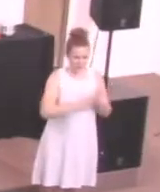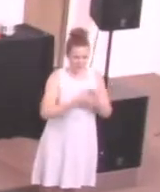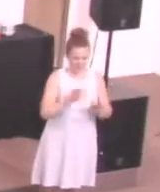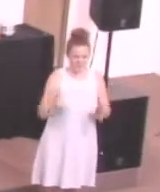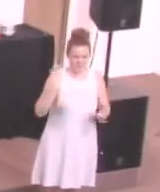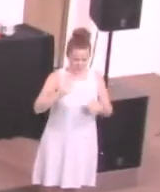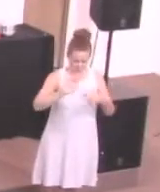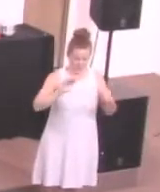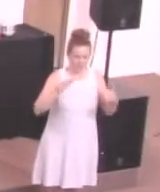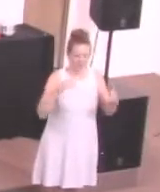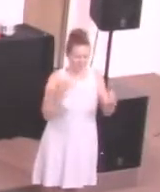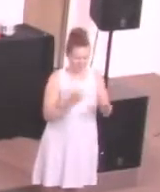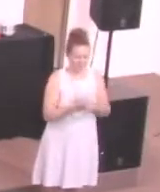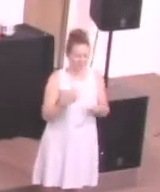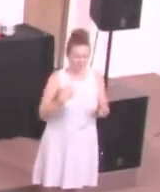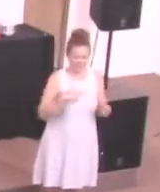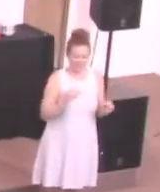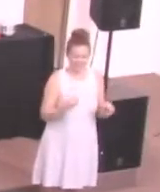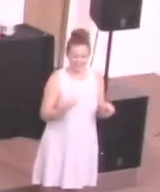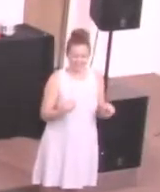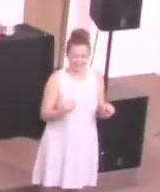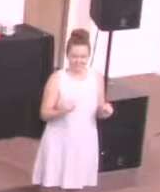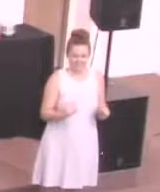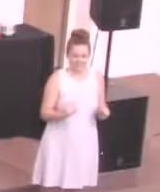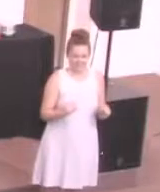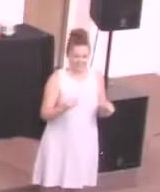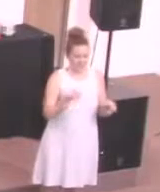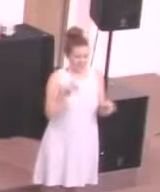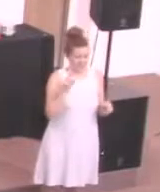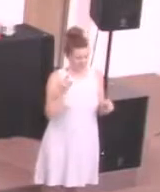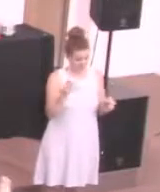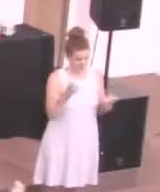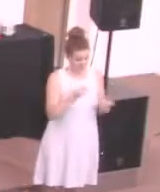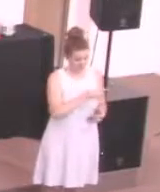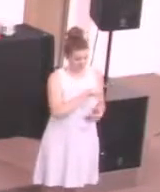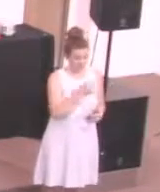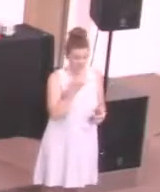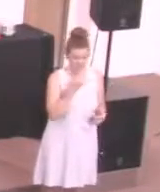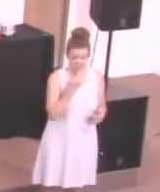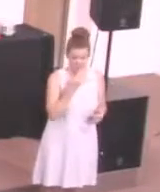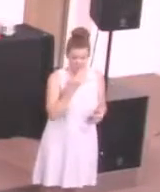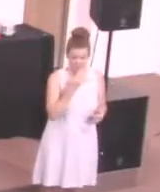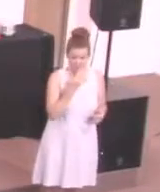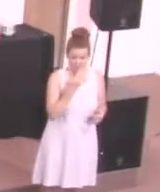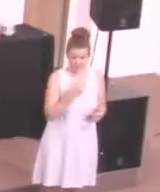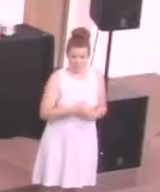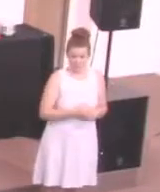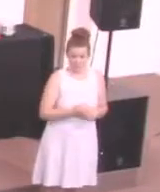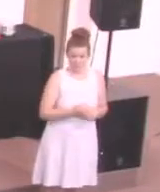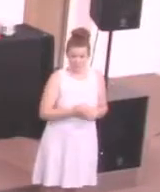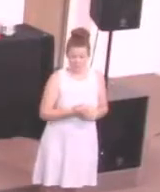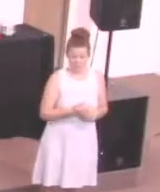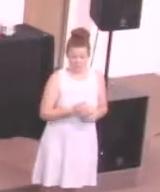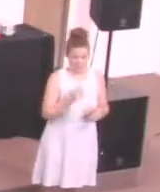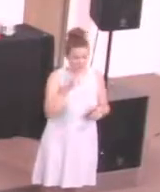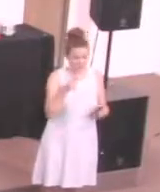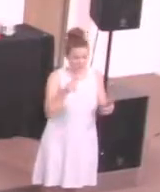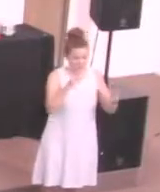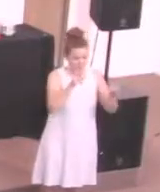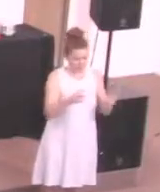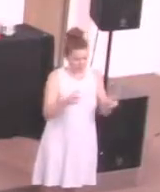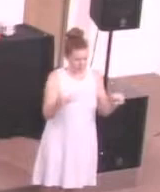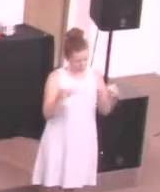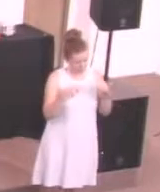All of us, right? All of us. So I want you to do me a favor right now. I want you to look at the person next to you and